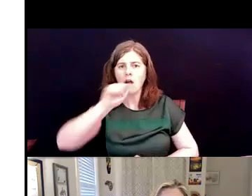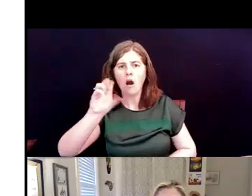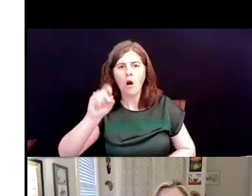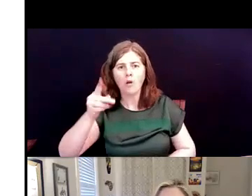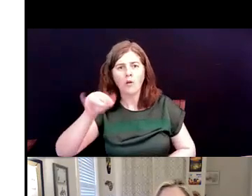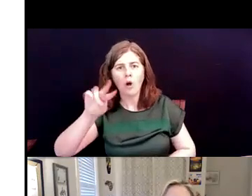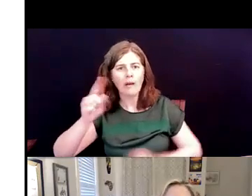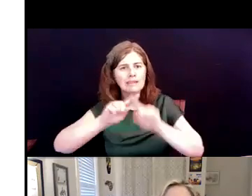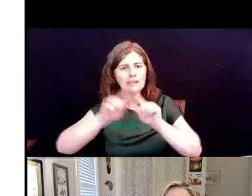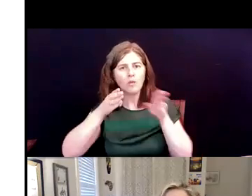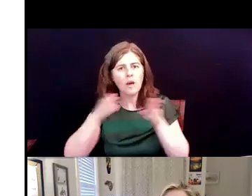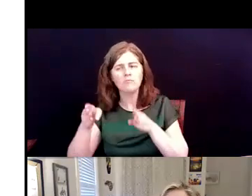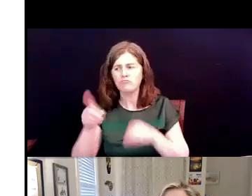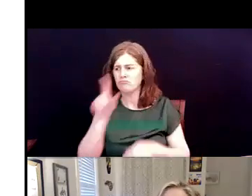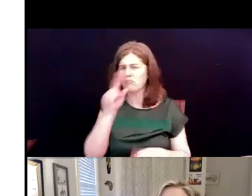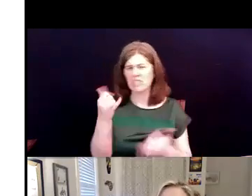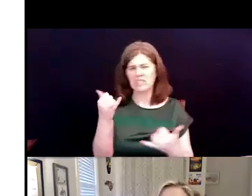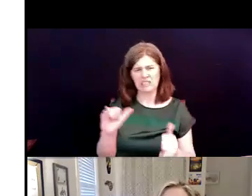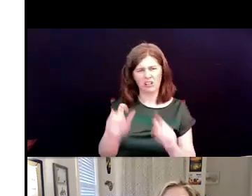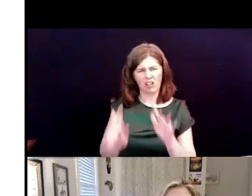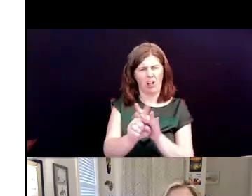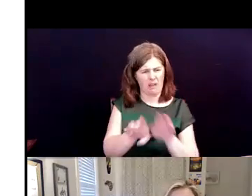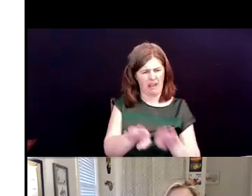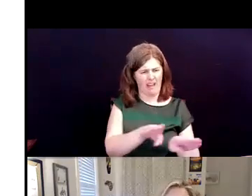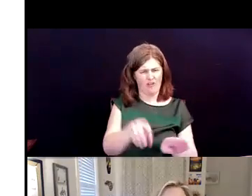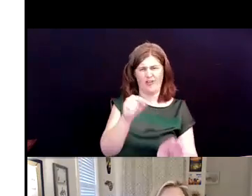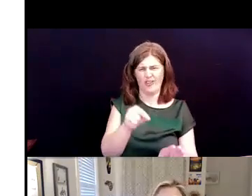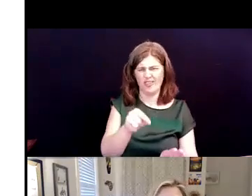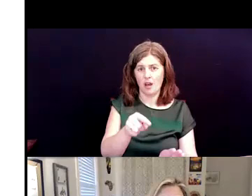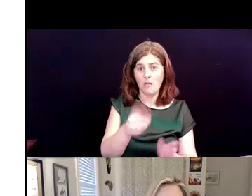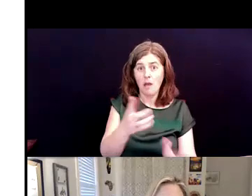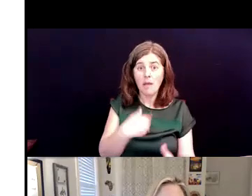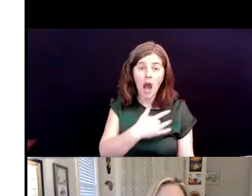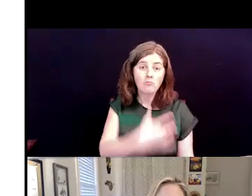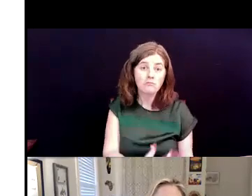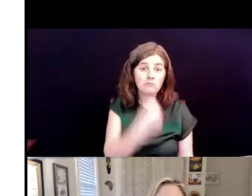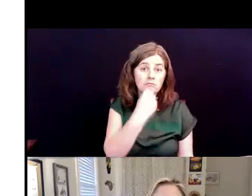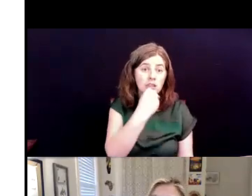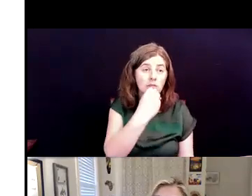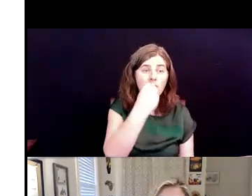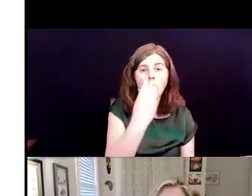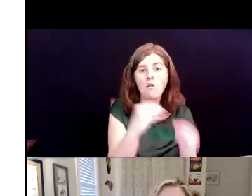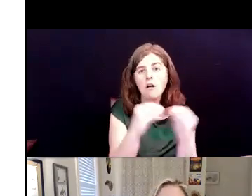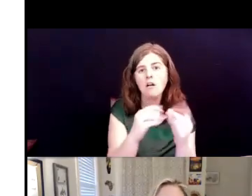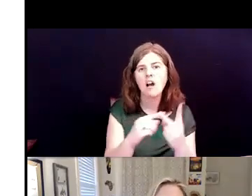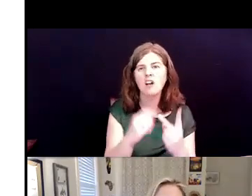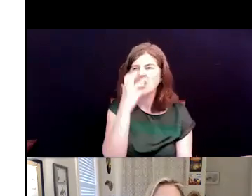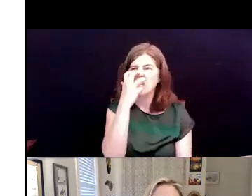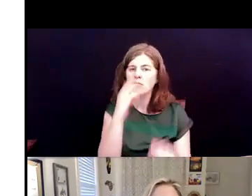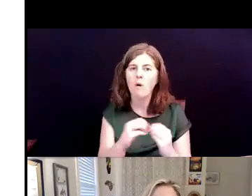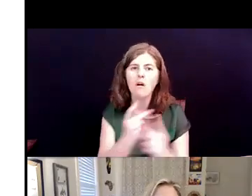things. And sure, we may still have behaviors, right? We may be eating more. We may be sleeping more. We might be crankier than we